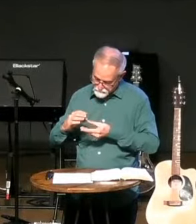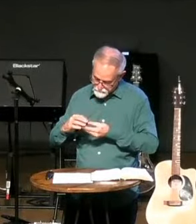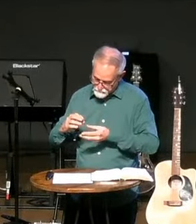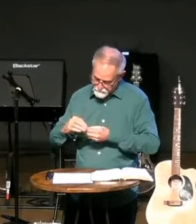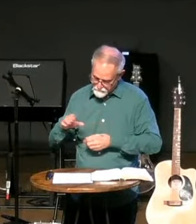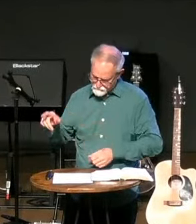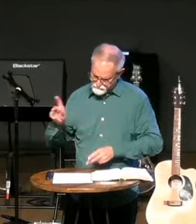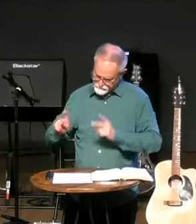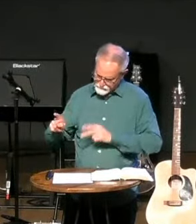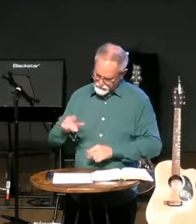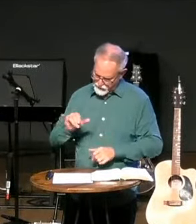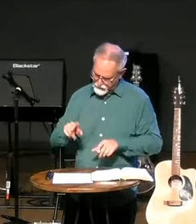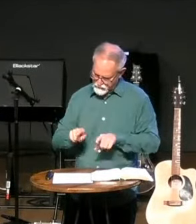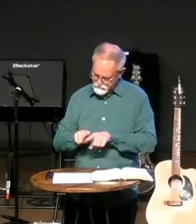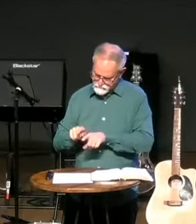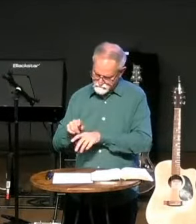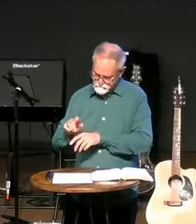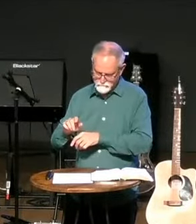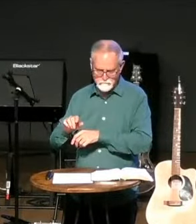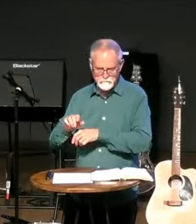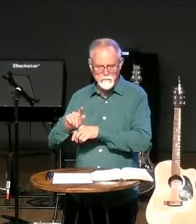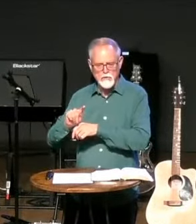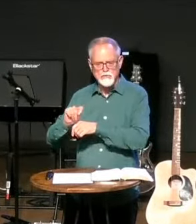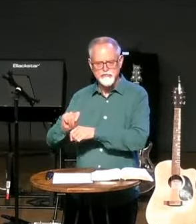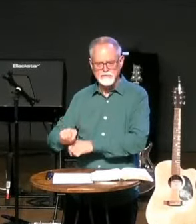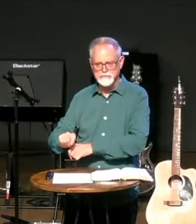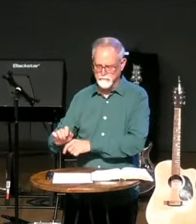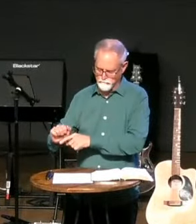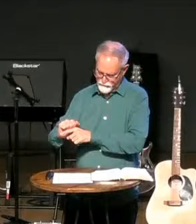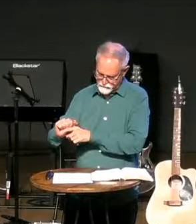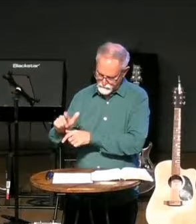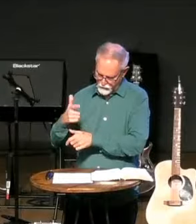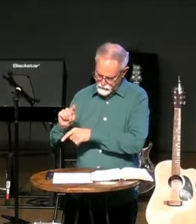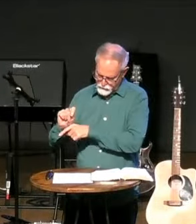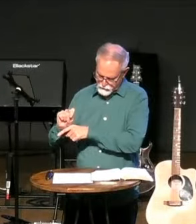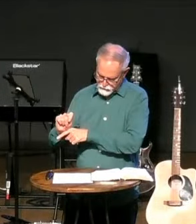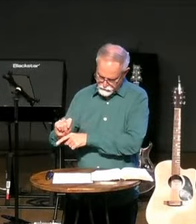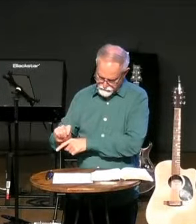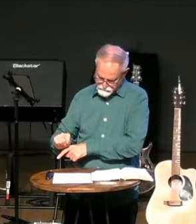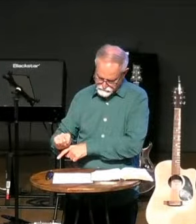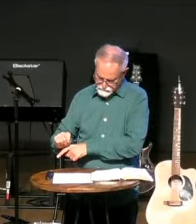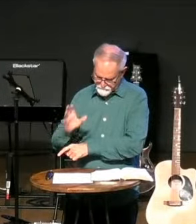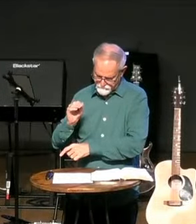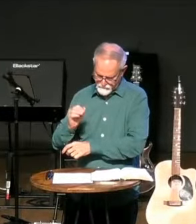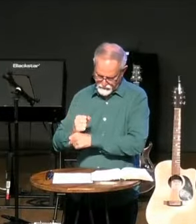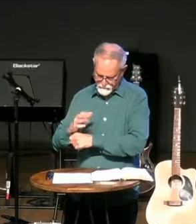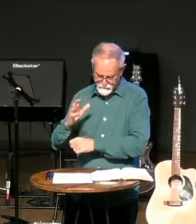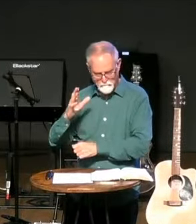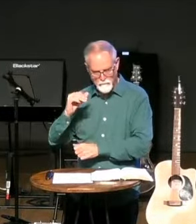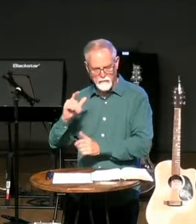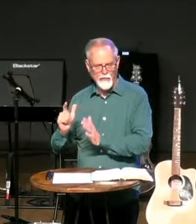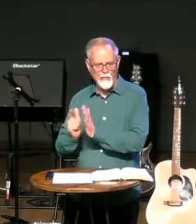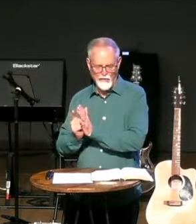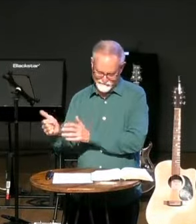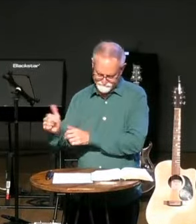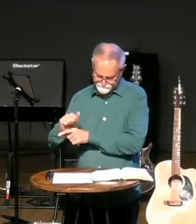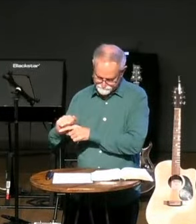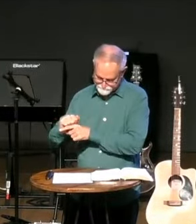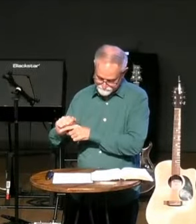So Jesus was telling the story, and he said that people should not practice